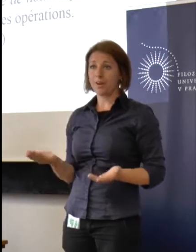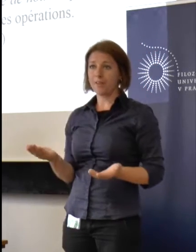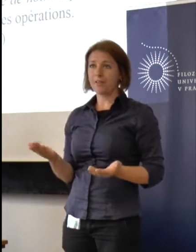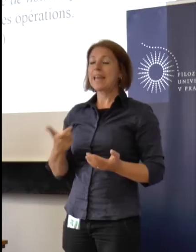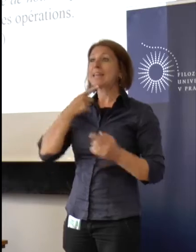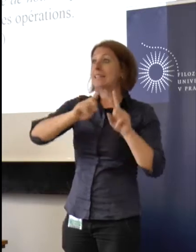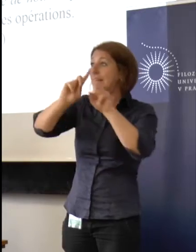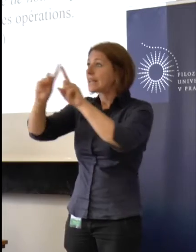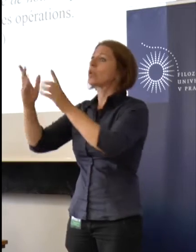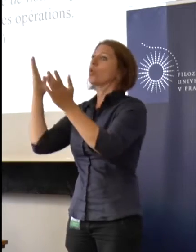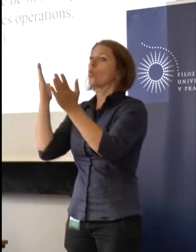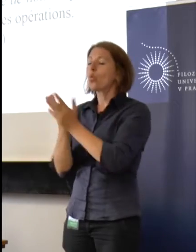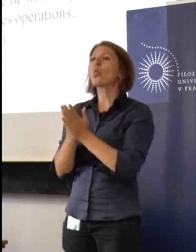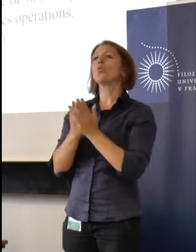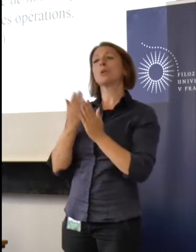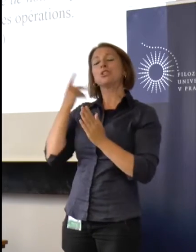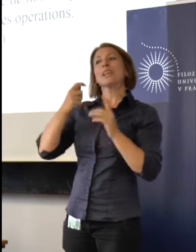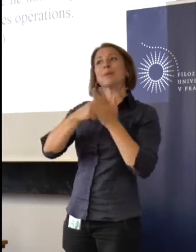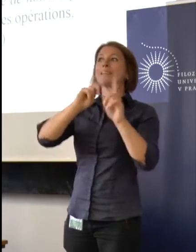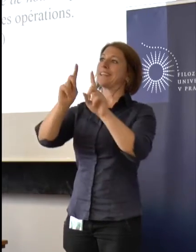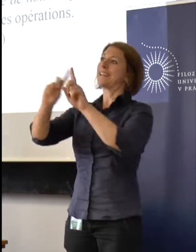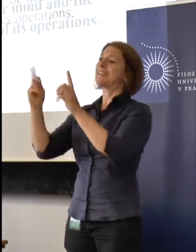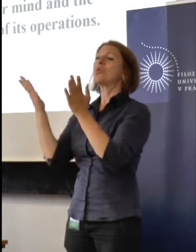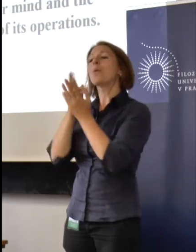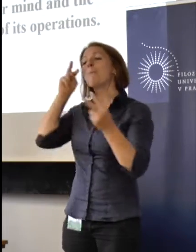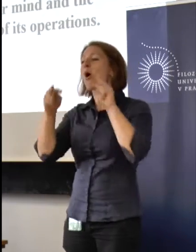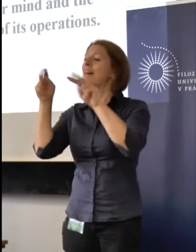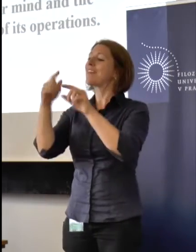des choses et connaissance de notre esprit. So, and this is